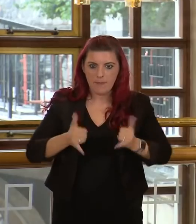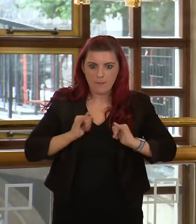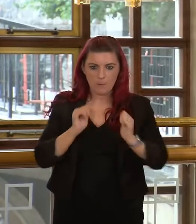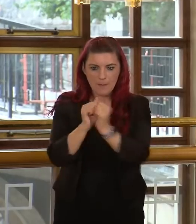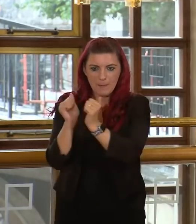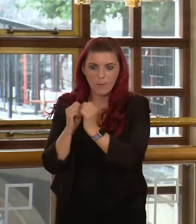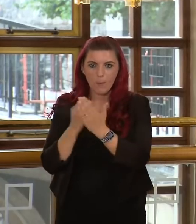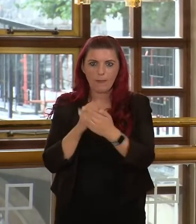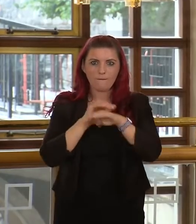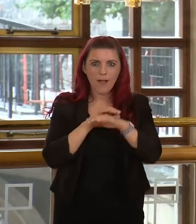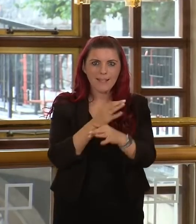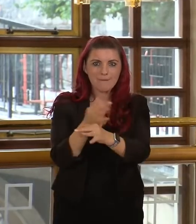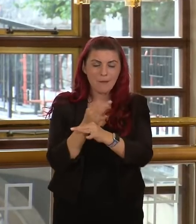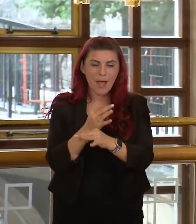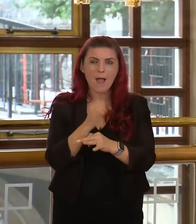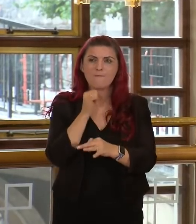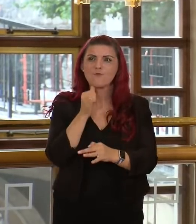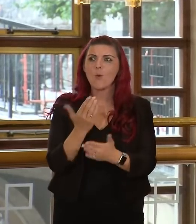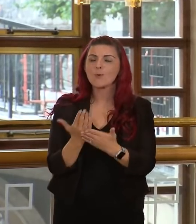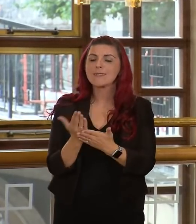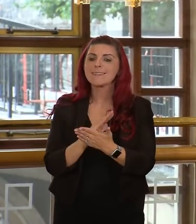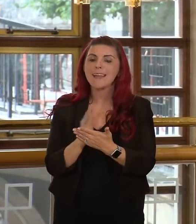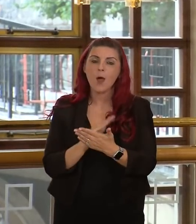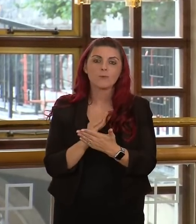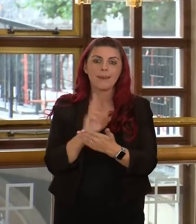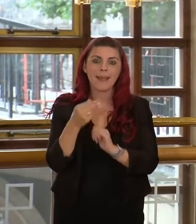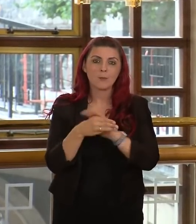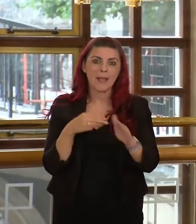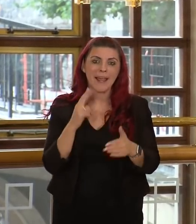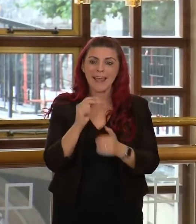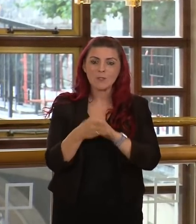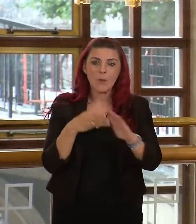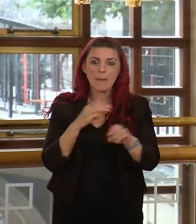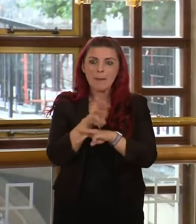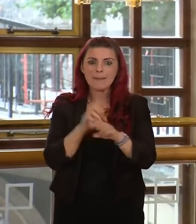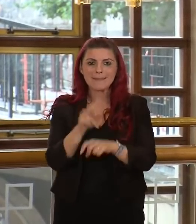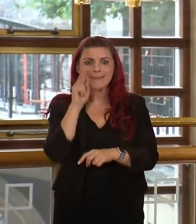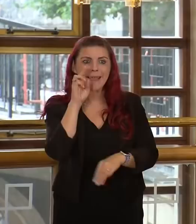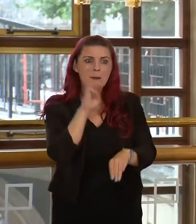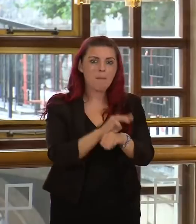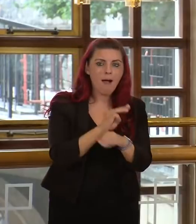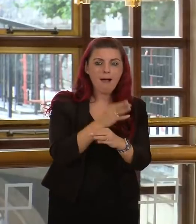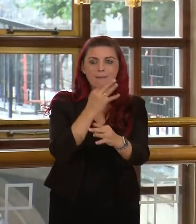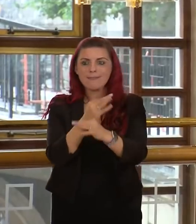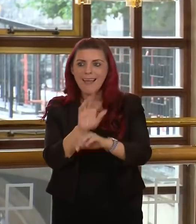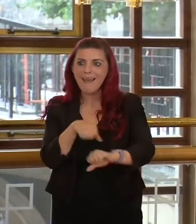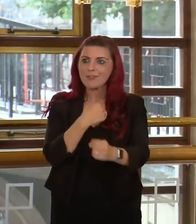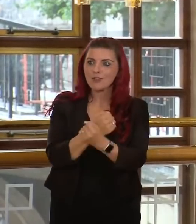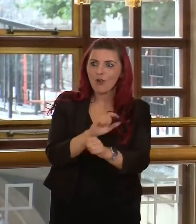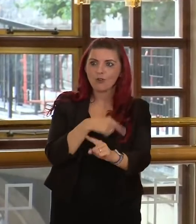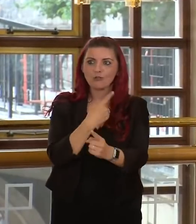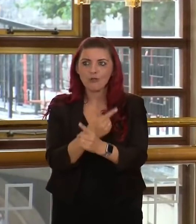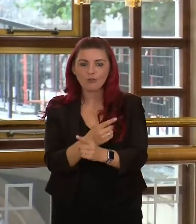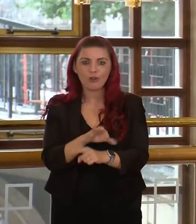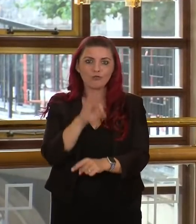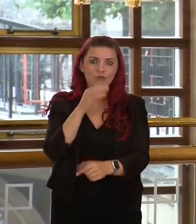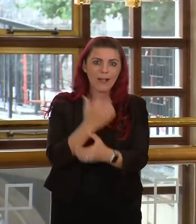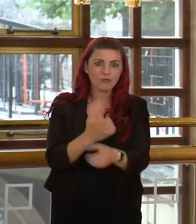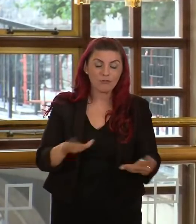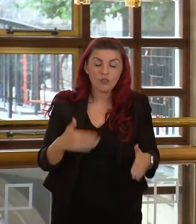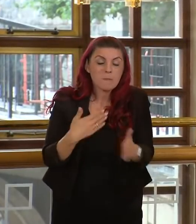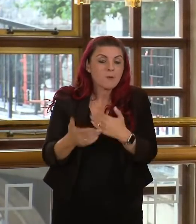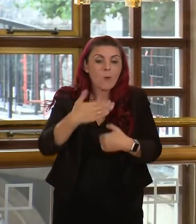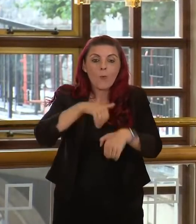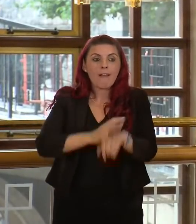have no doubt that next week is going to be a week of people meeting up with mum or dad or their son or their daughter or their grandkids, no matter where they